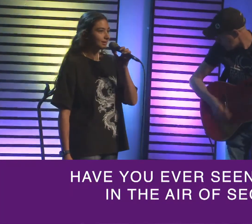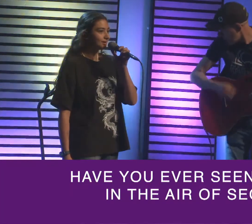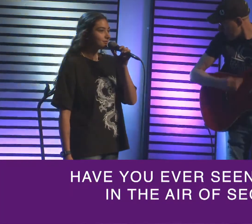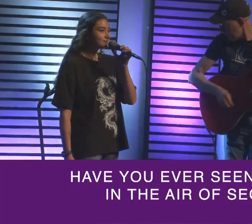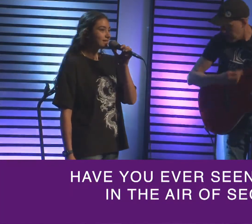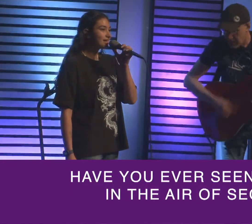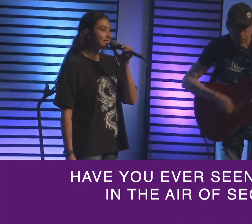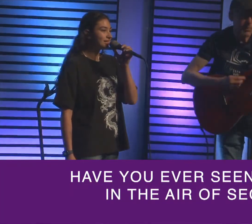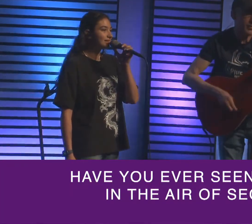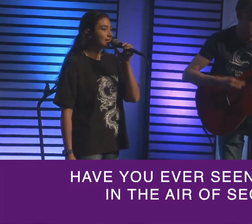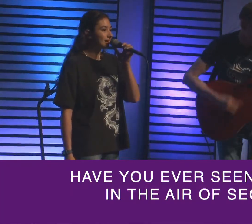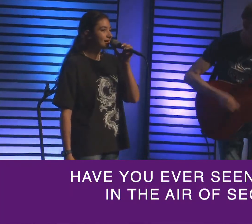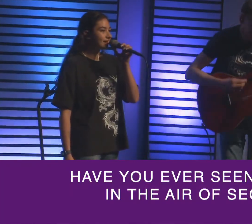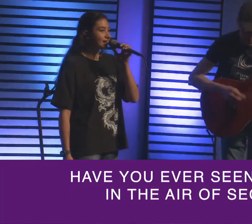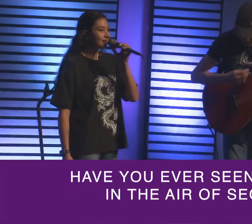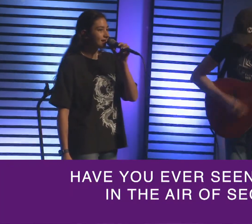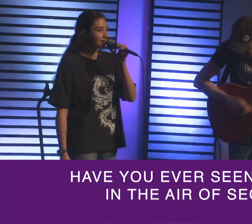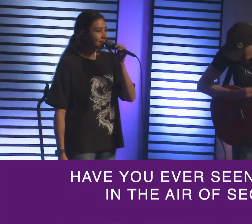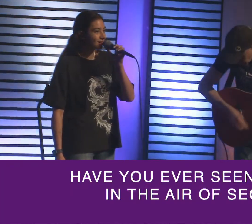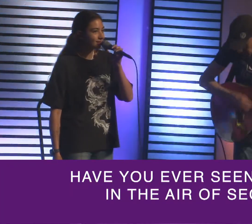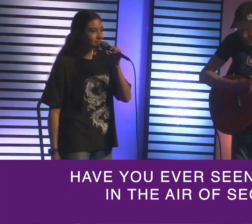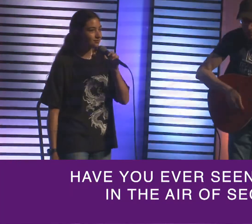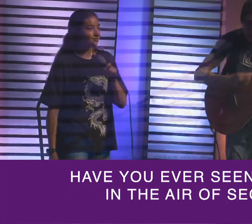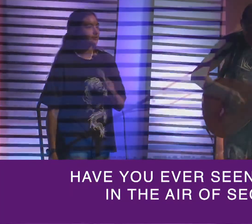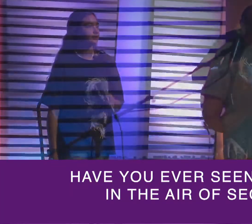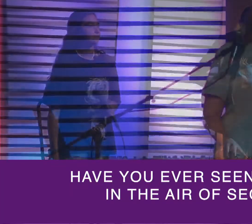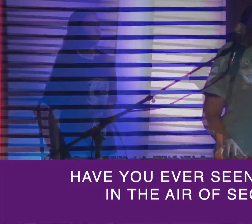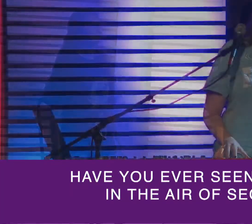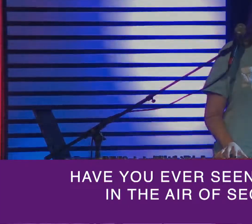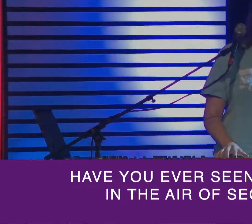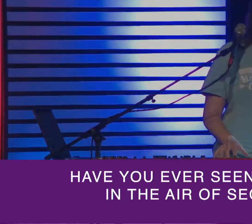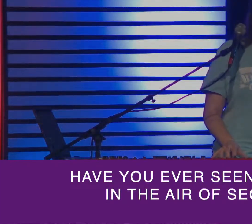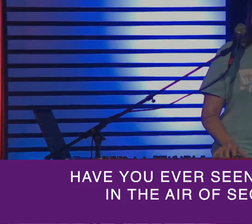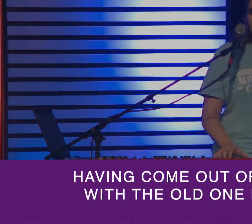in the air second light?